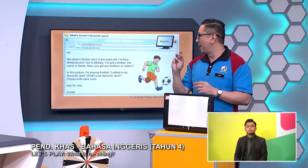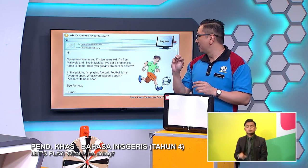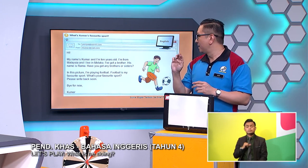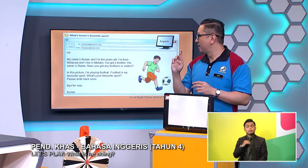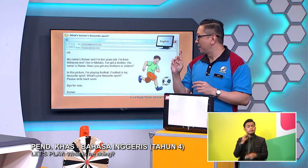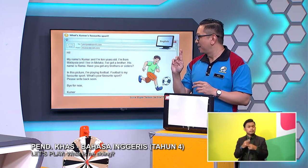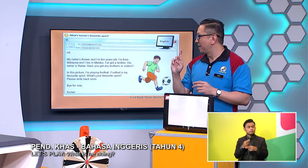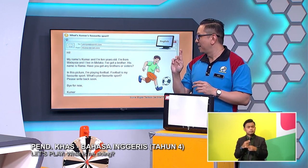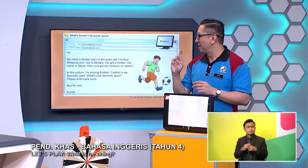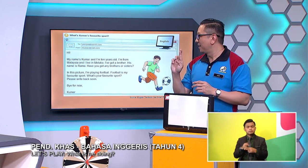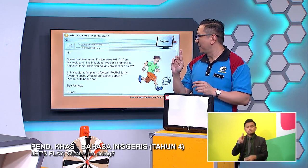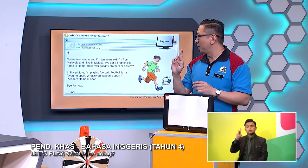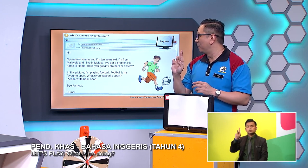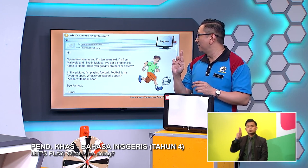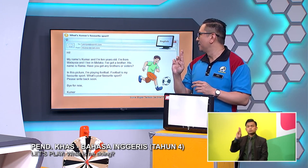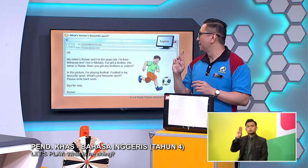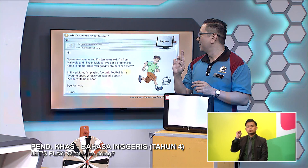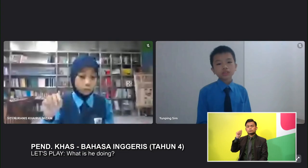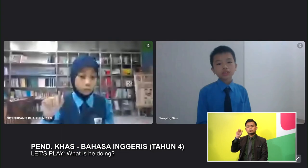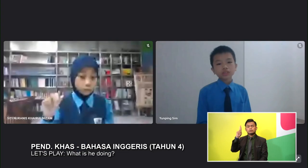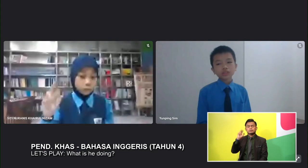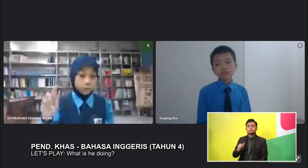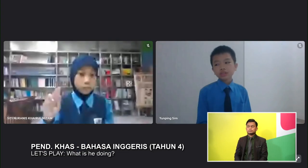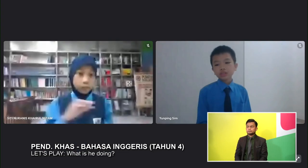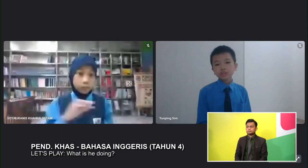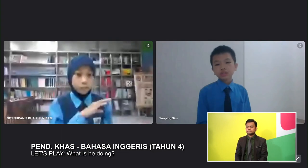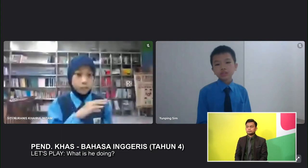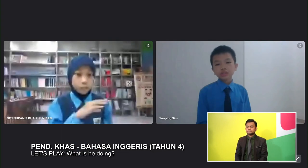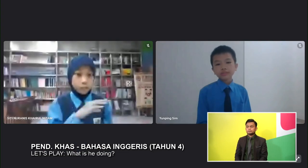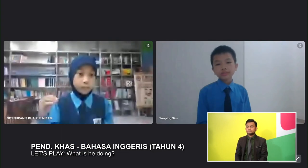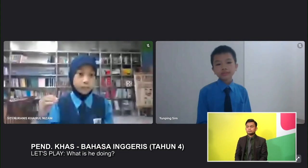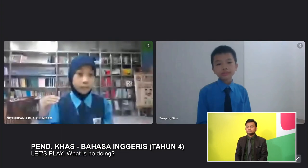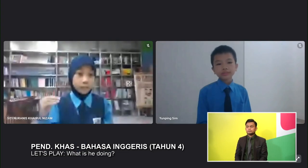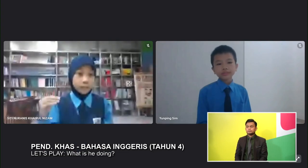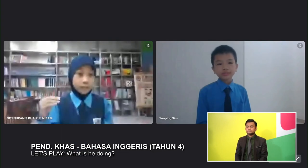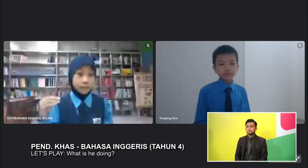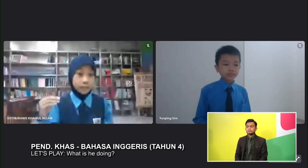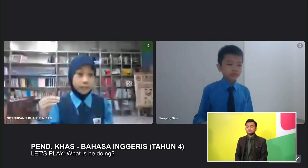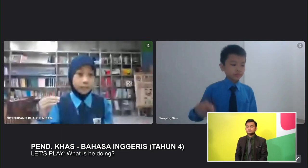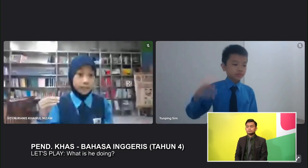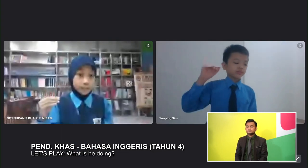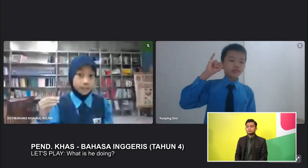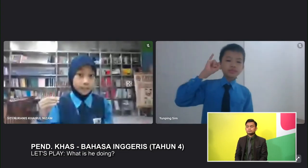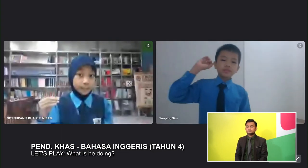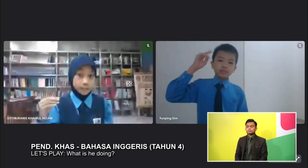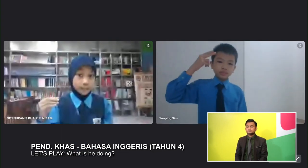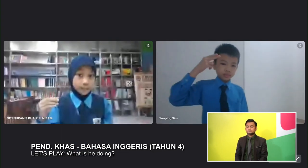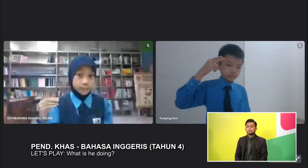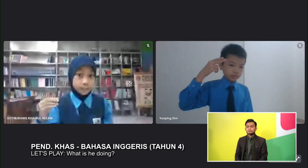Kuma. Okay, good. Ping Ping, are you following me?